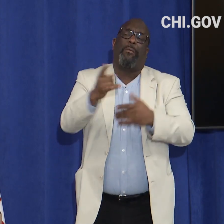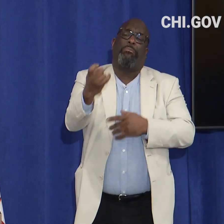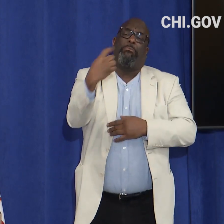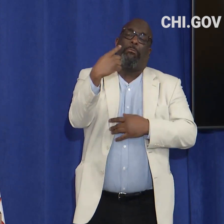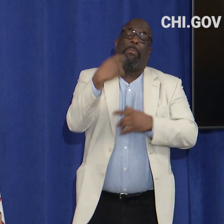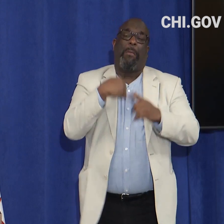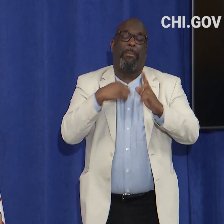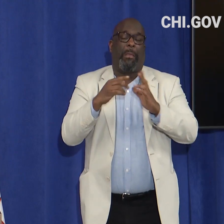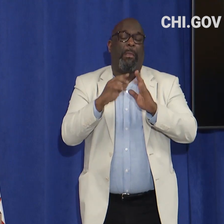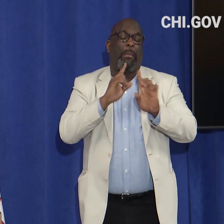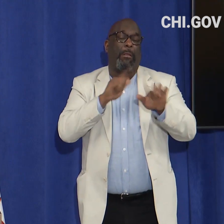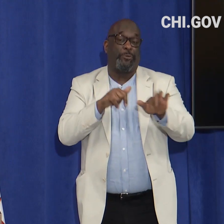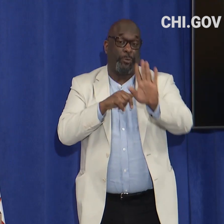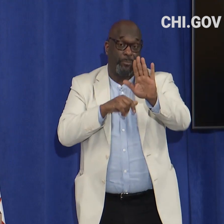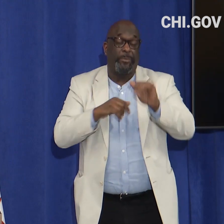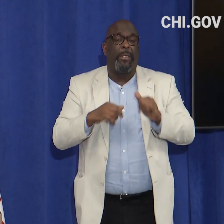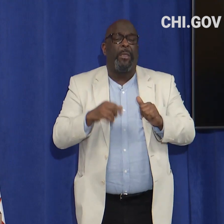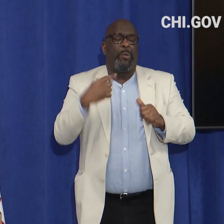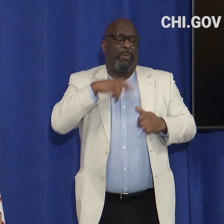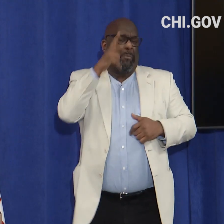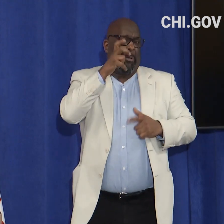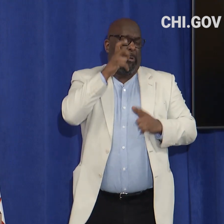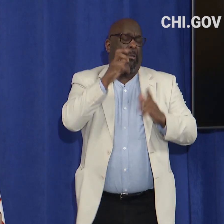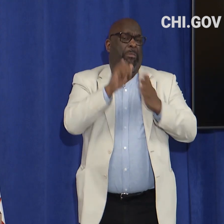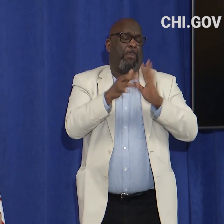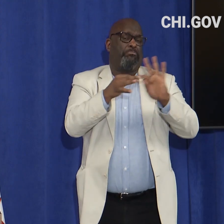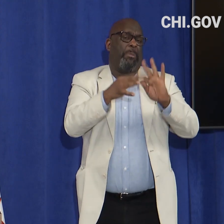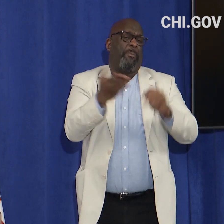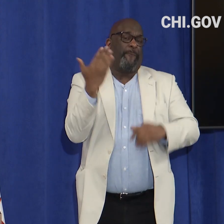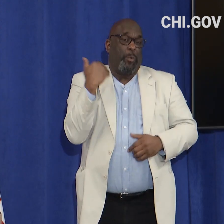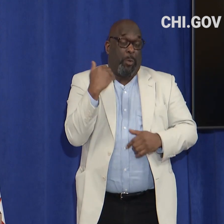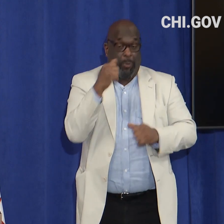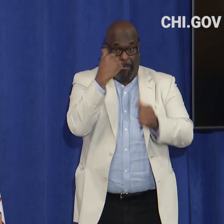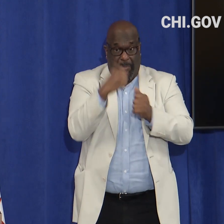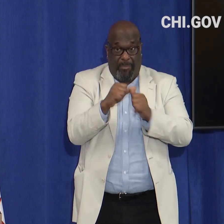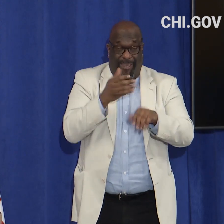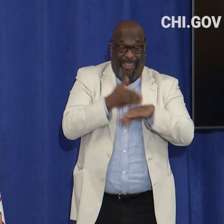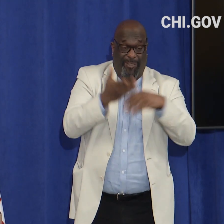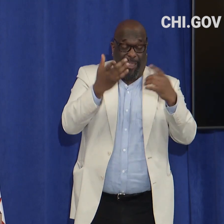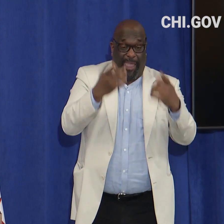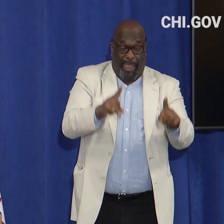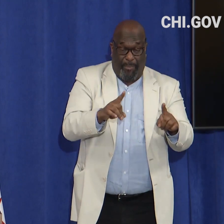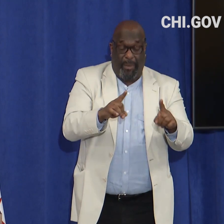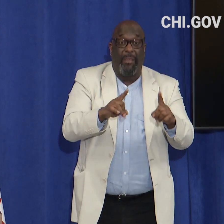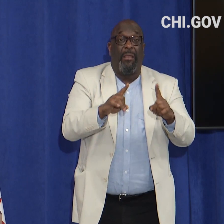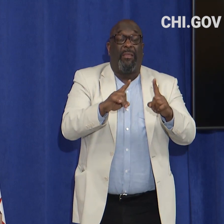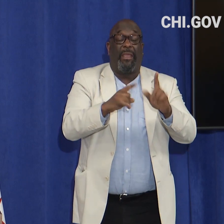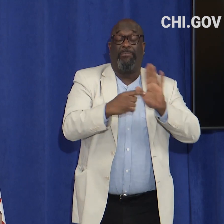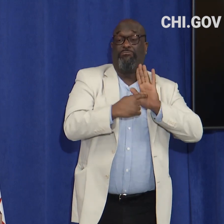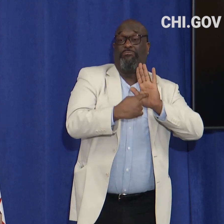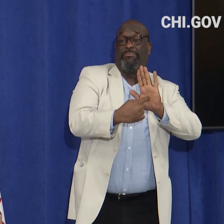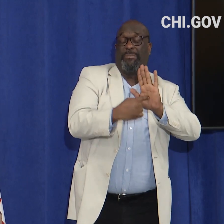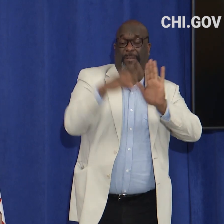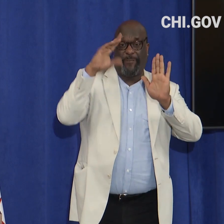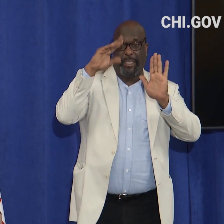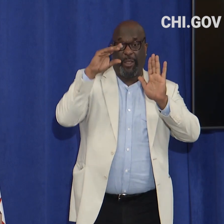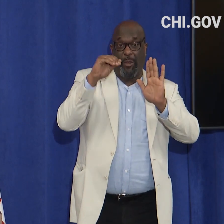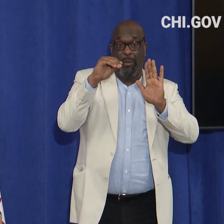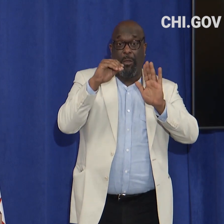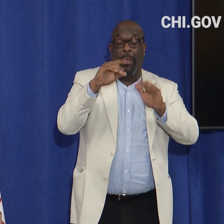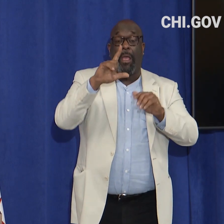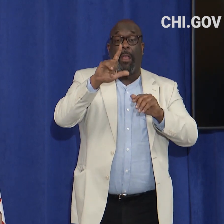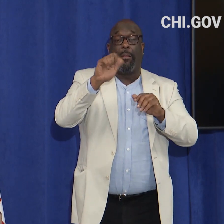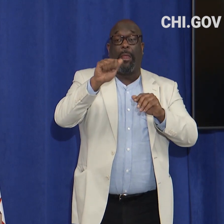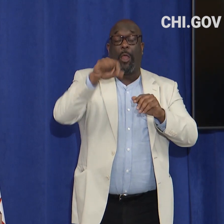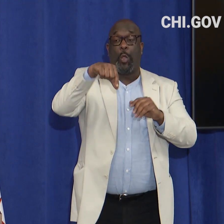that, and we've heard that before, remember in the aftermath of the disclosure of the video of the killing of Laquan McDonald